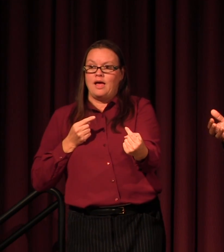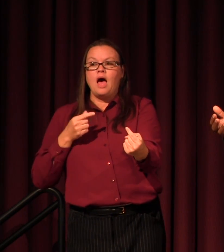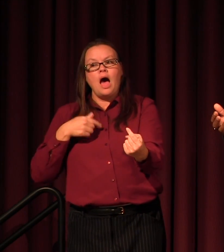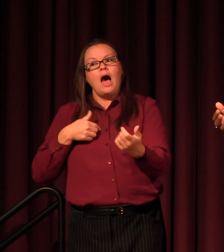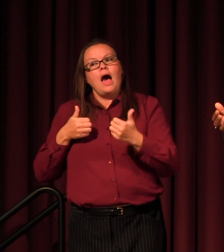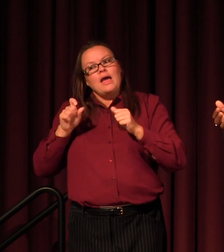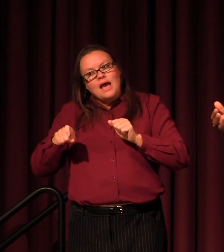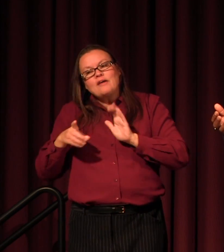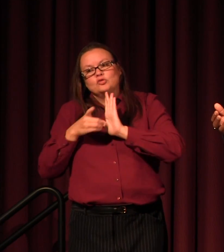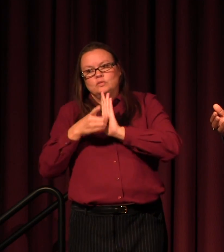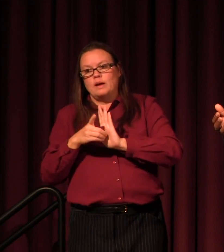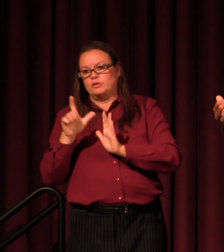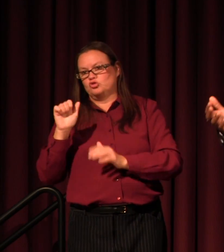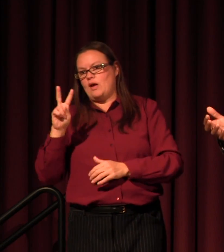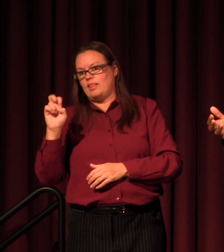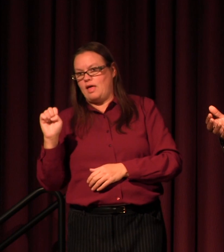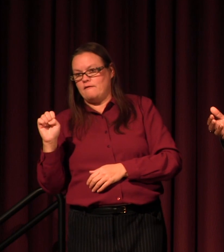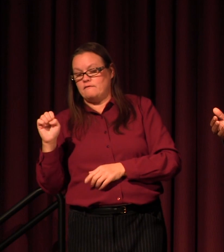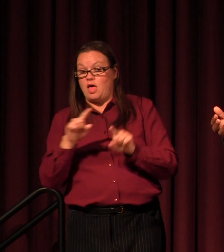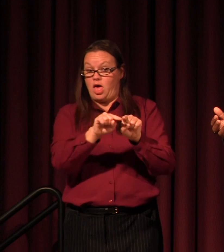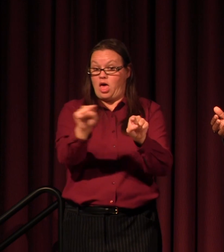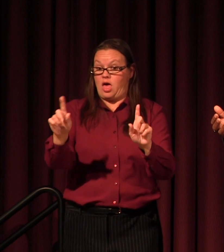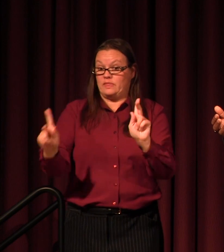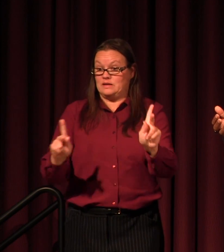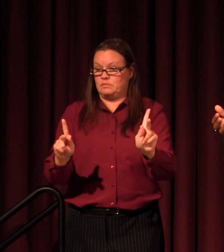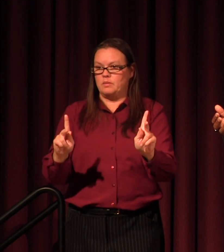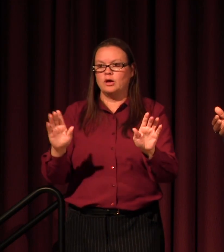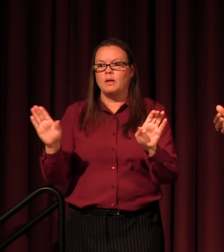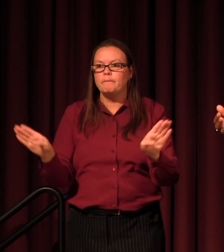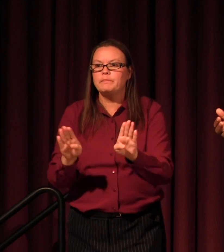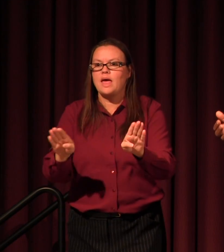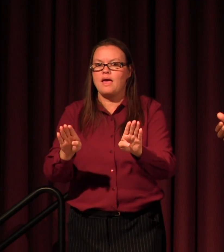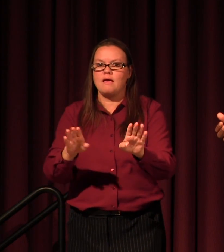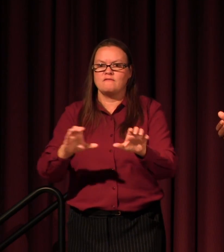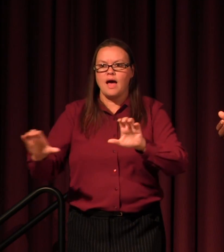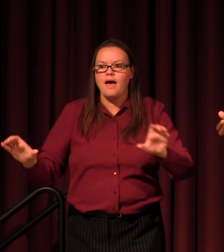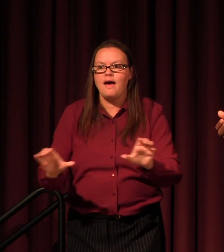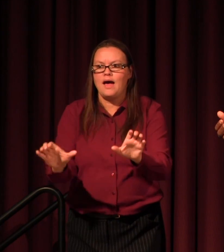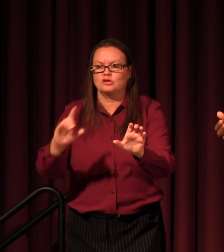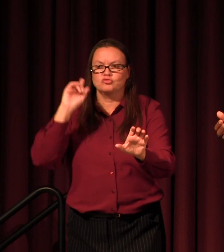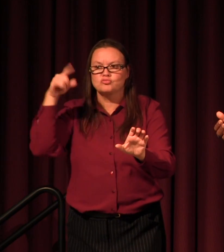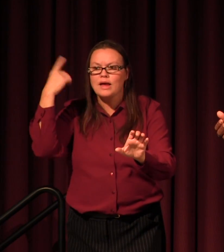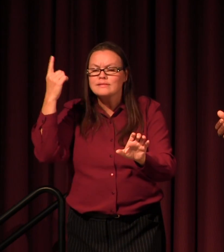like in the face of people acting crazy to you. That's hard.